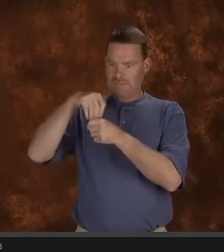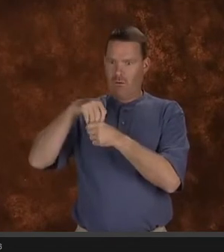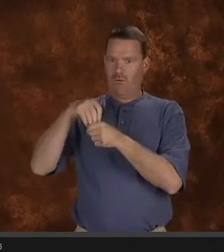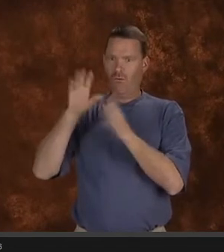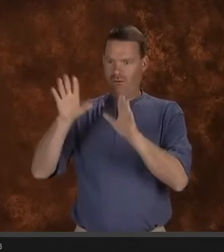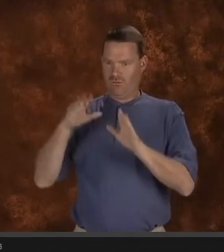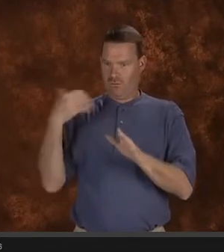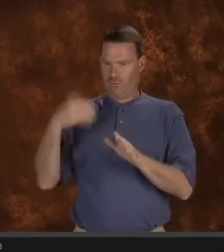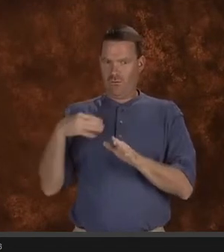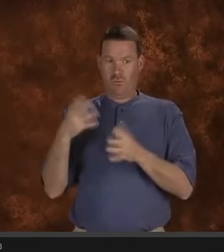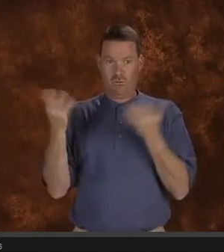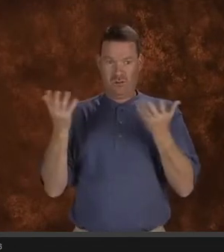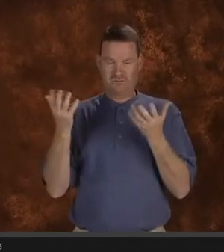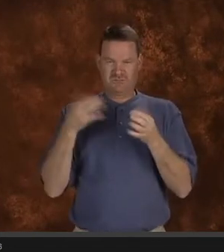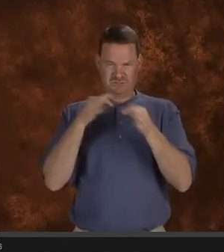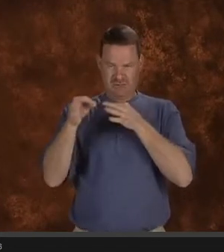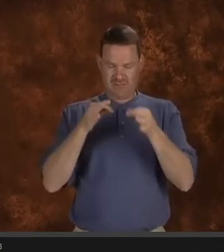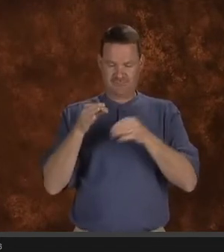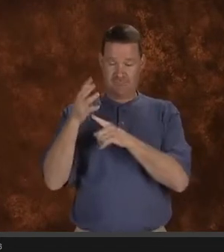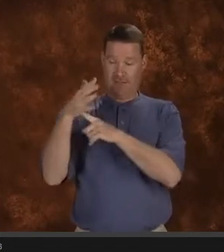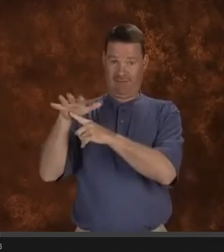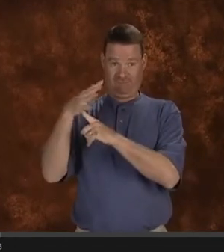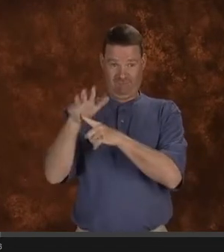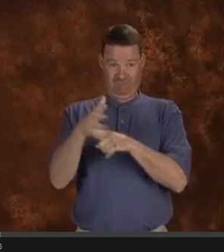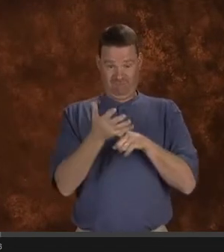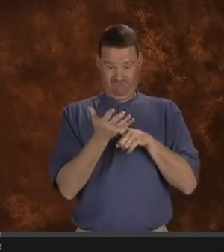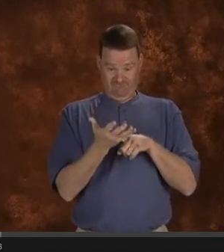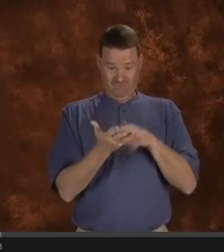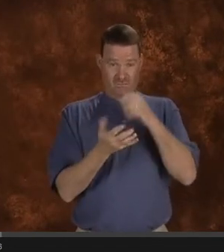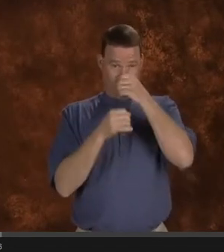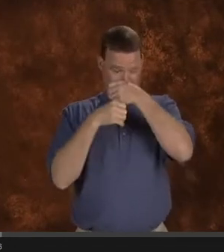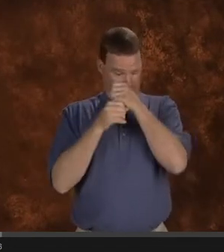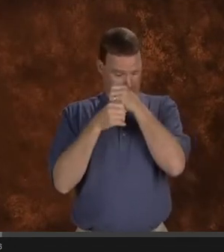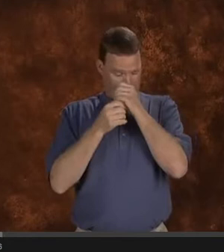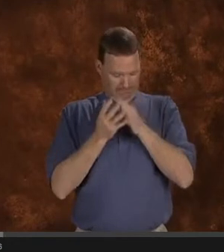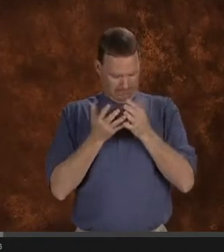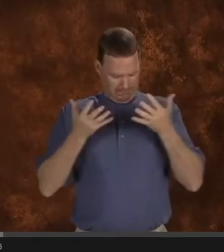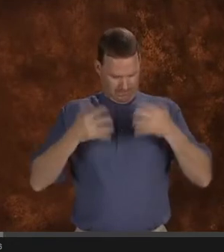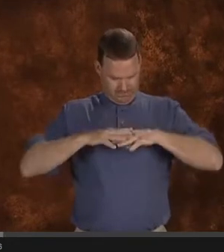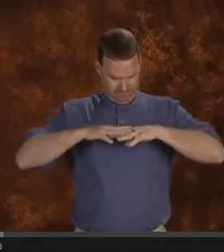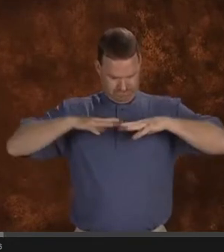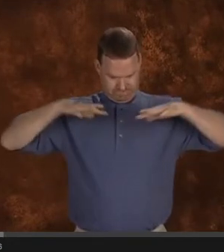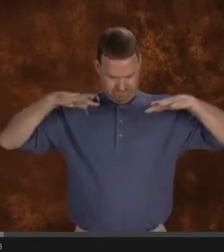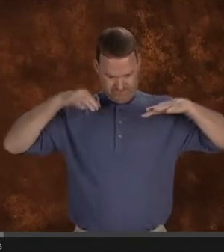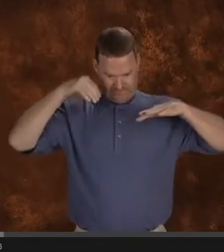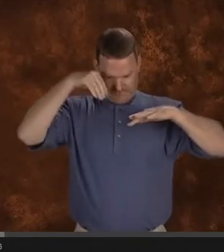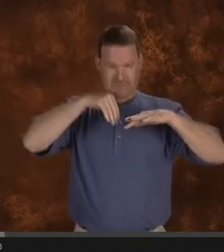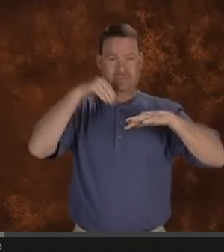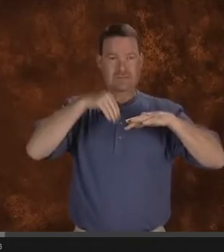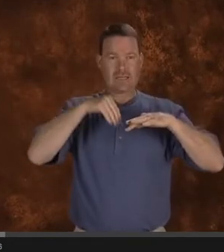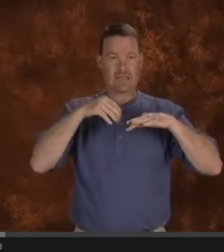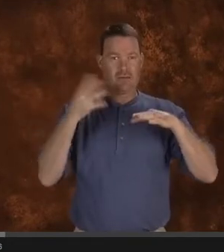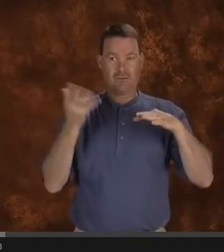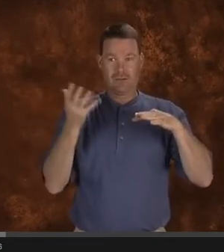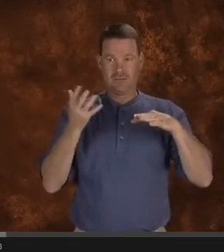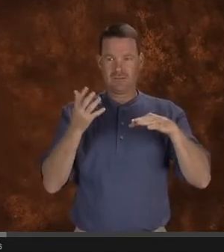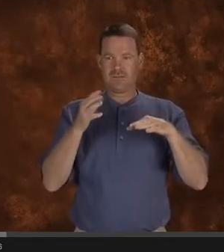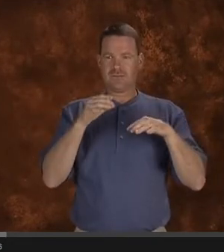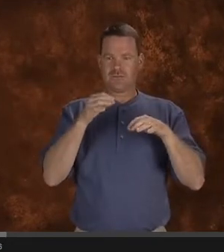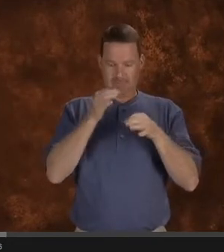can do. But if you take a leaf and you really look at it, it's really interesting. If you take a leaf under the